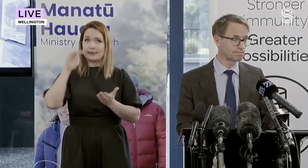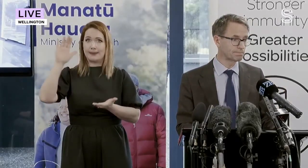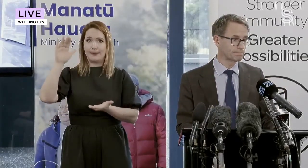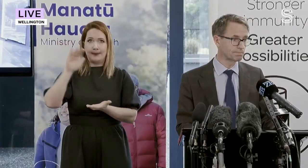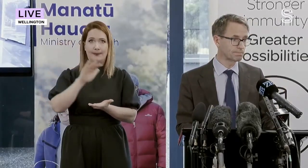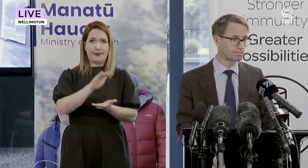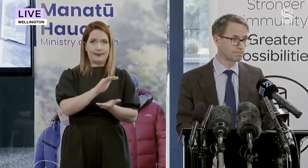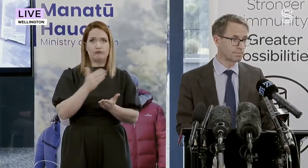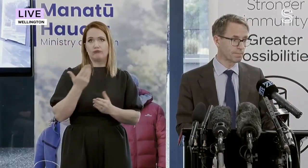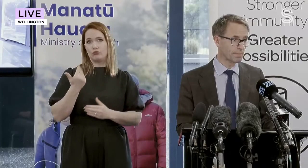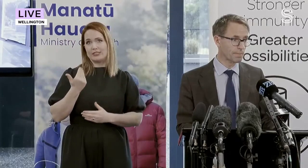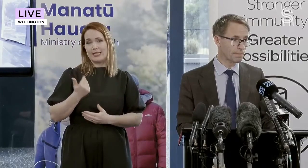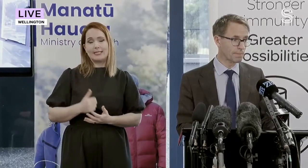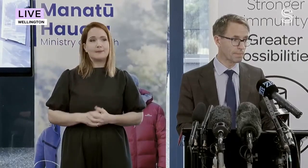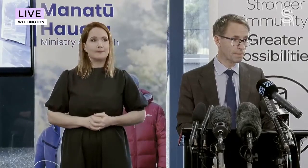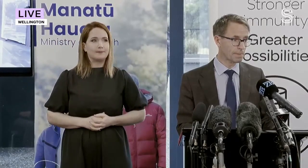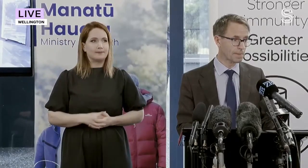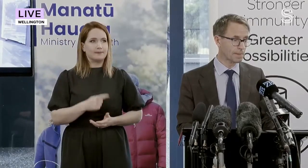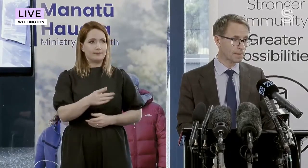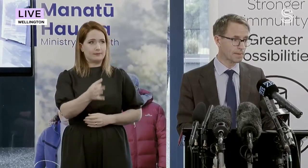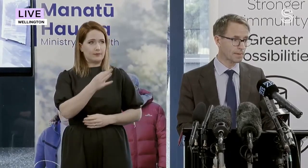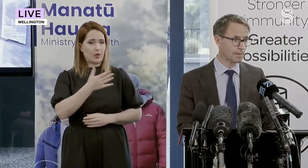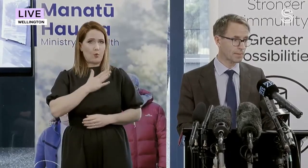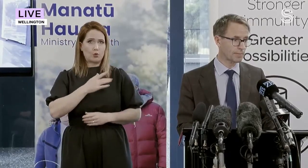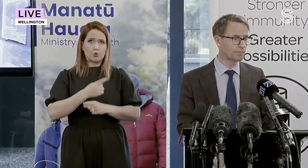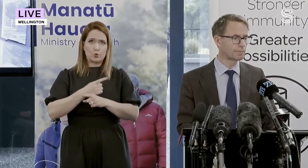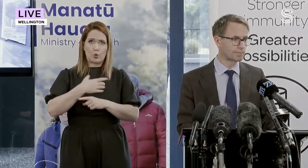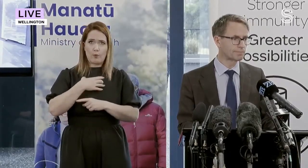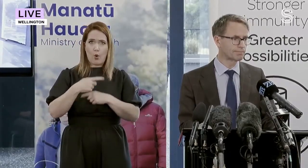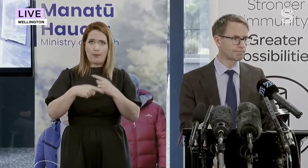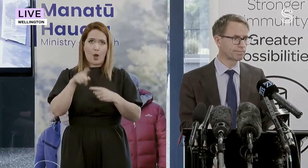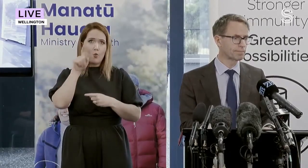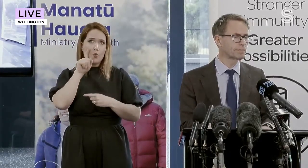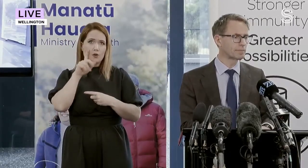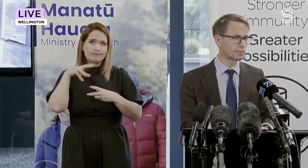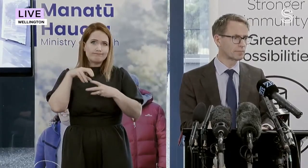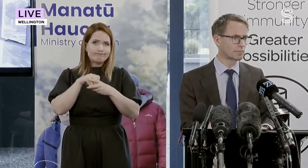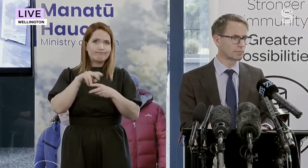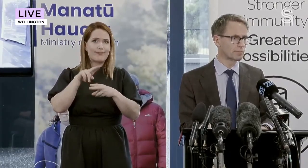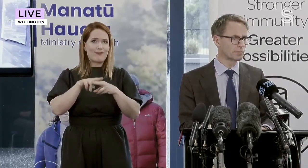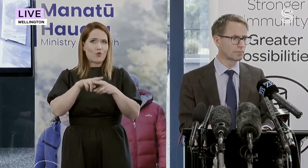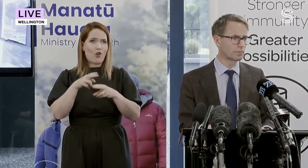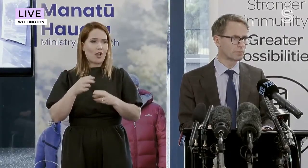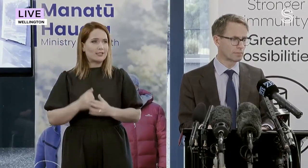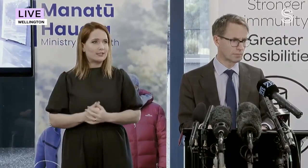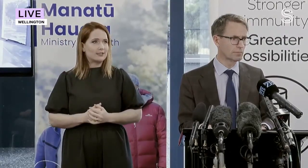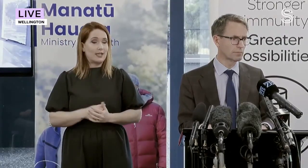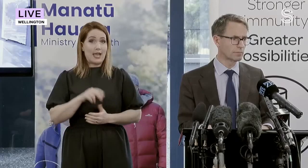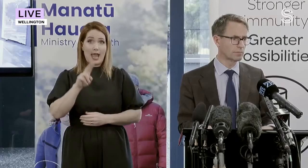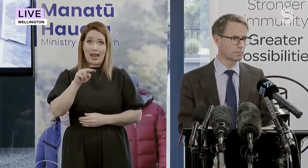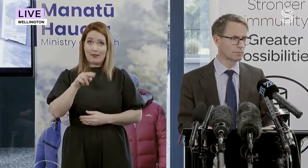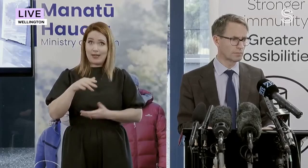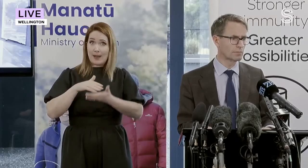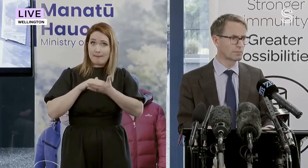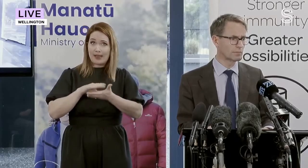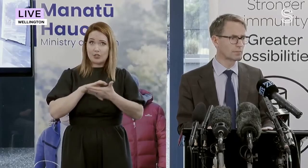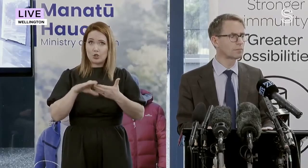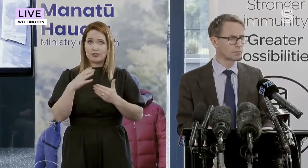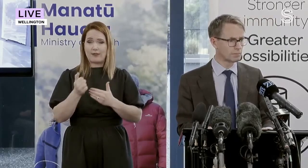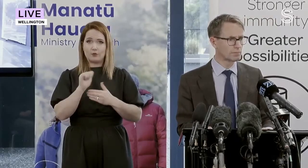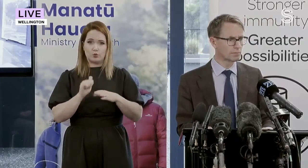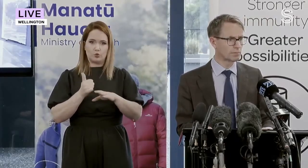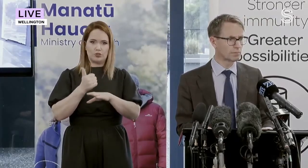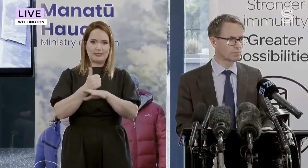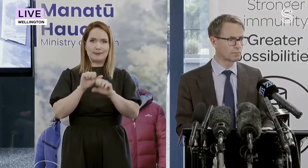also just back on the fluoride, obviously $11 million has been made available at the moment to help those councils put